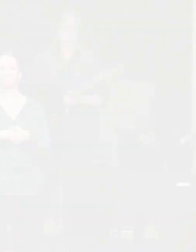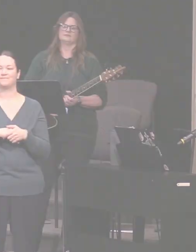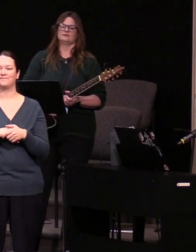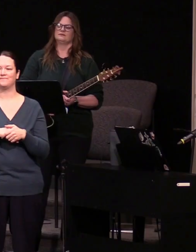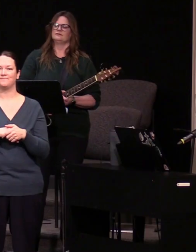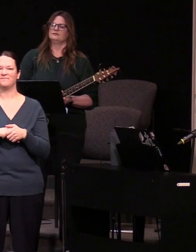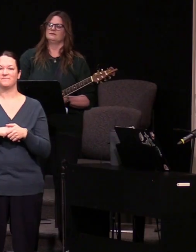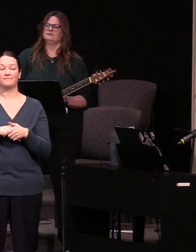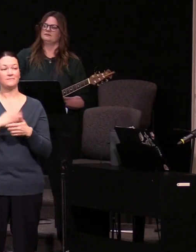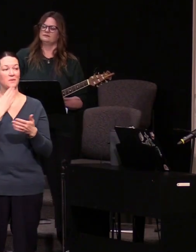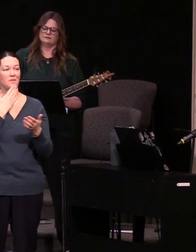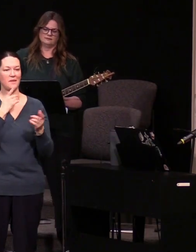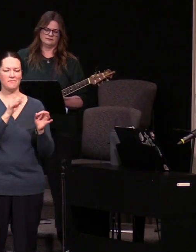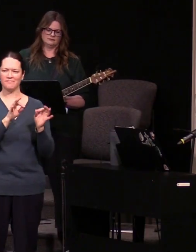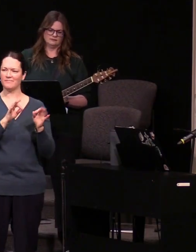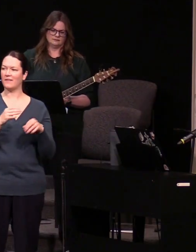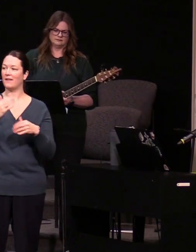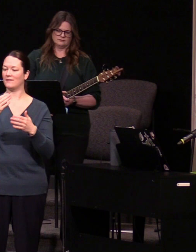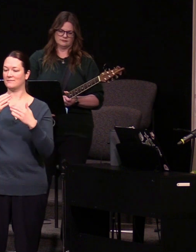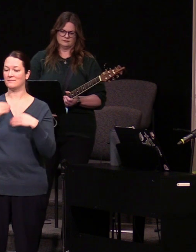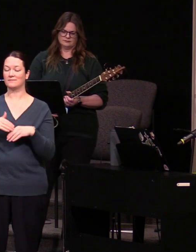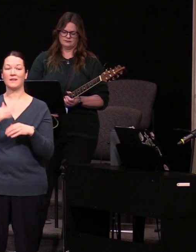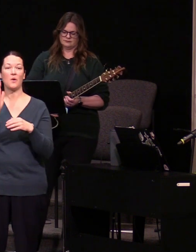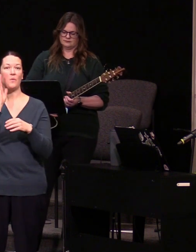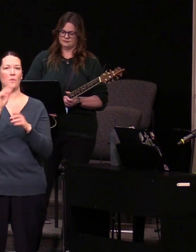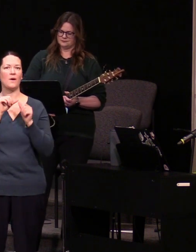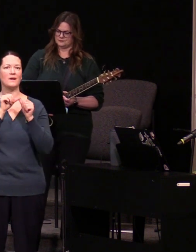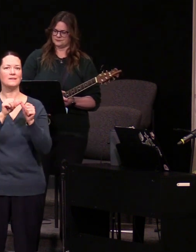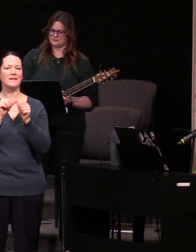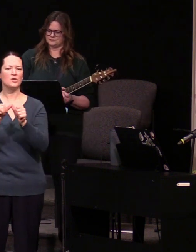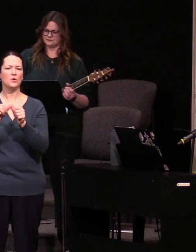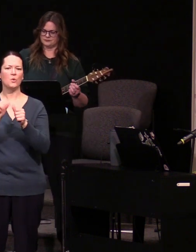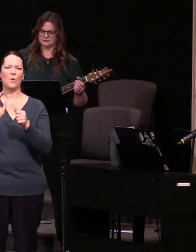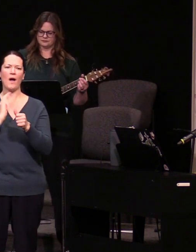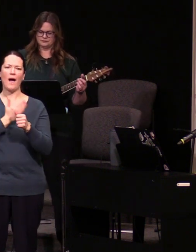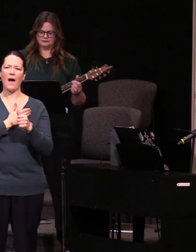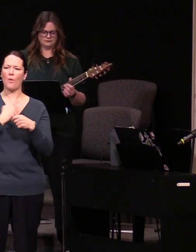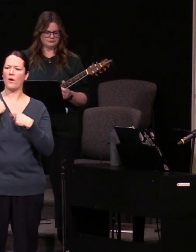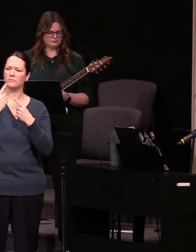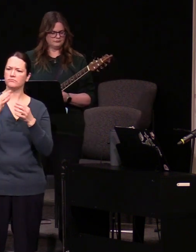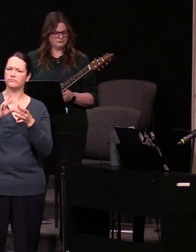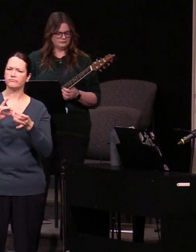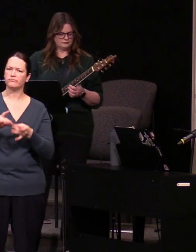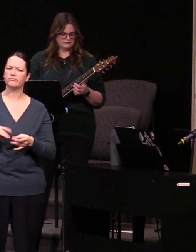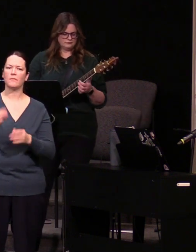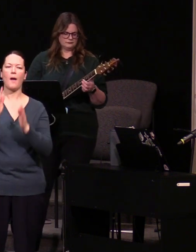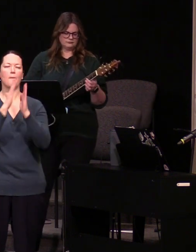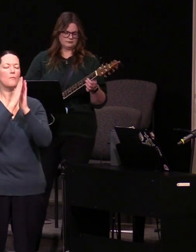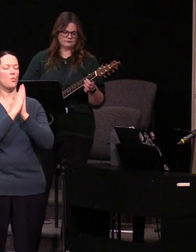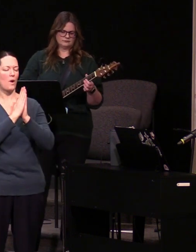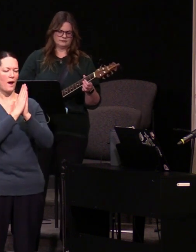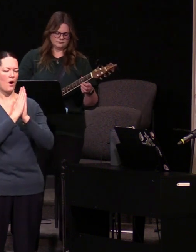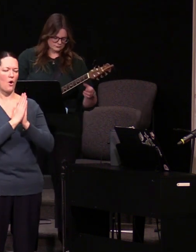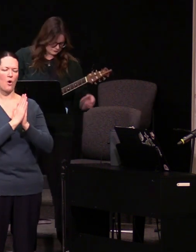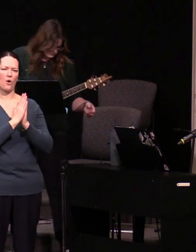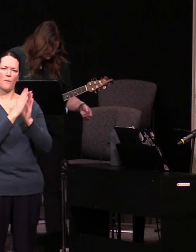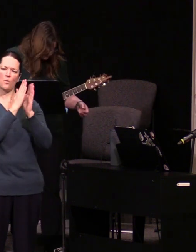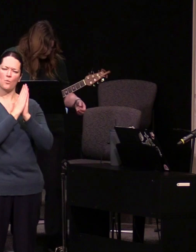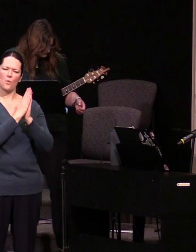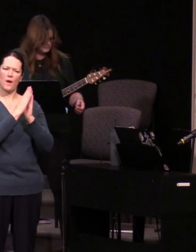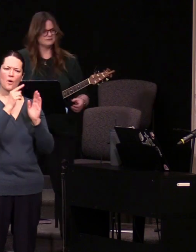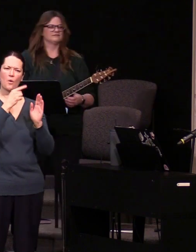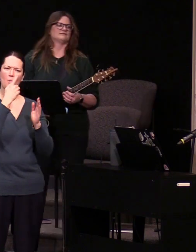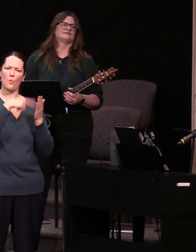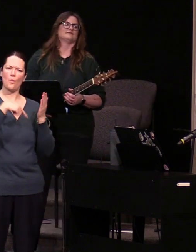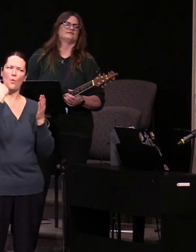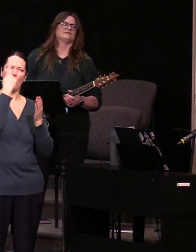them. Today, we're going to continue our series on prayer by looking at what it looks like to